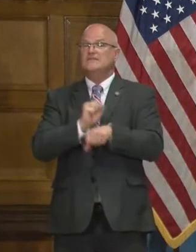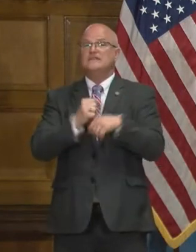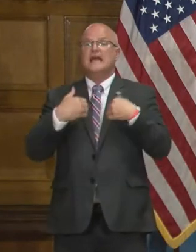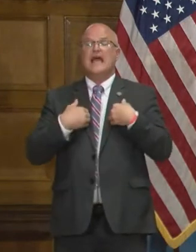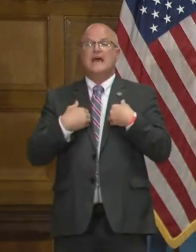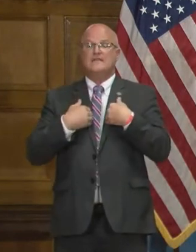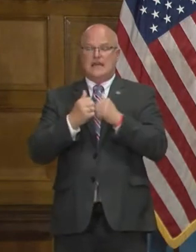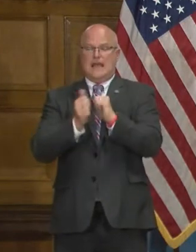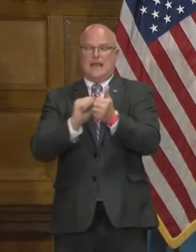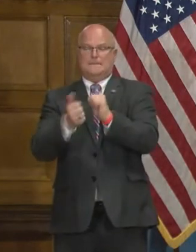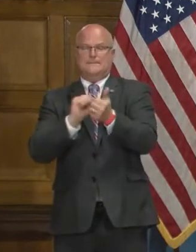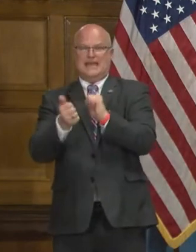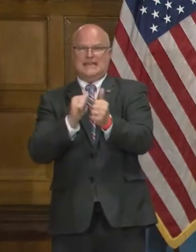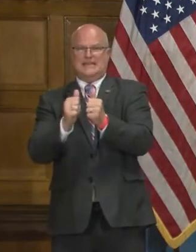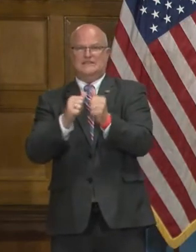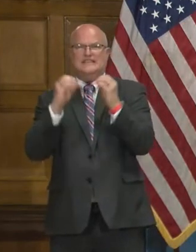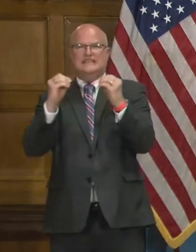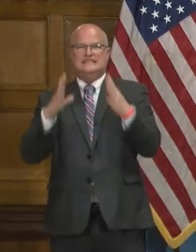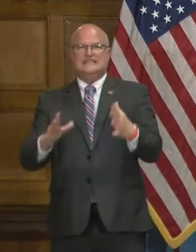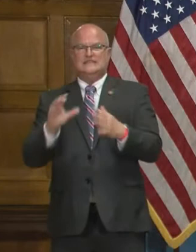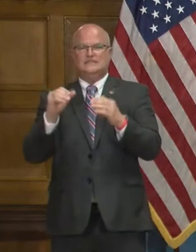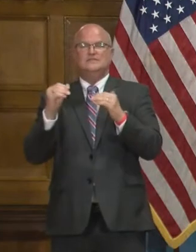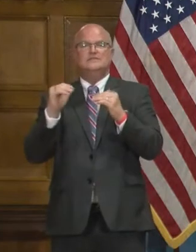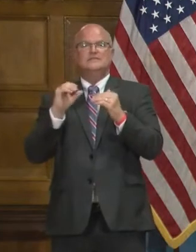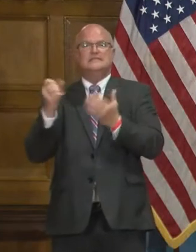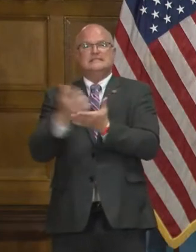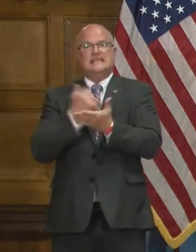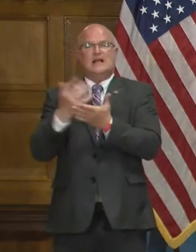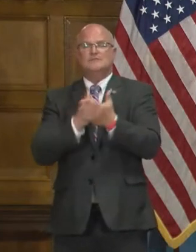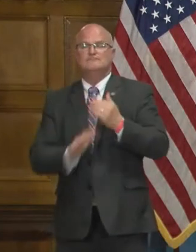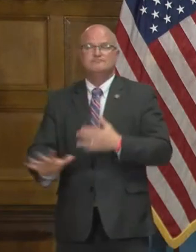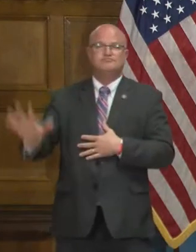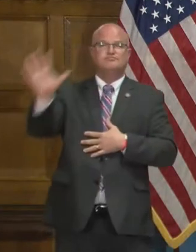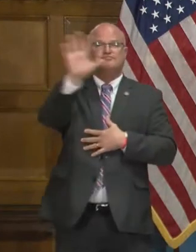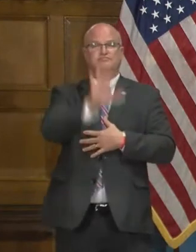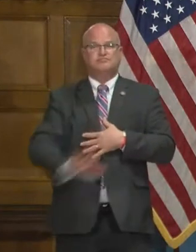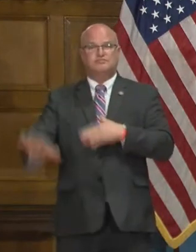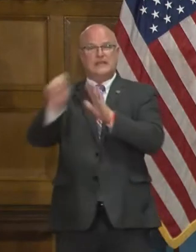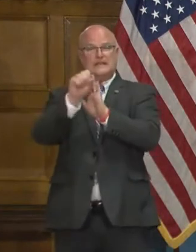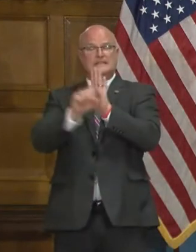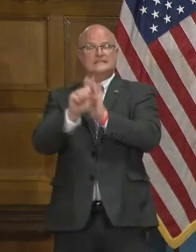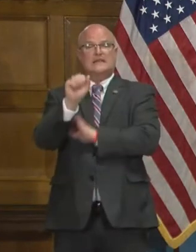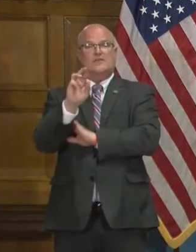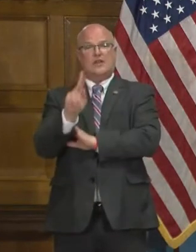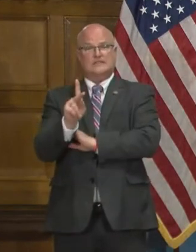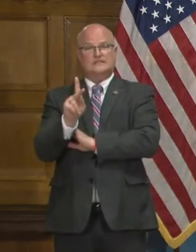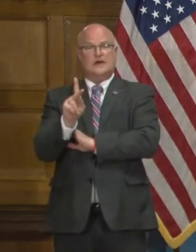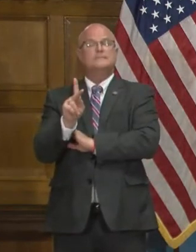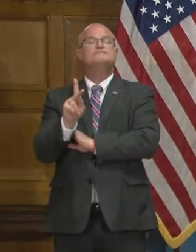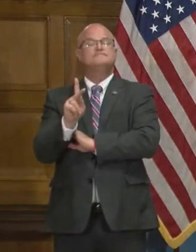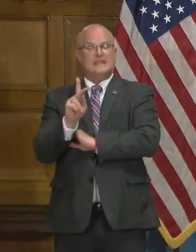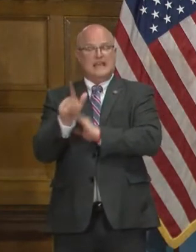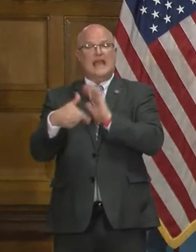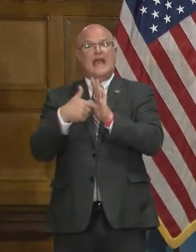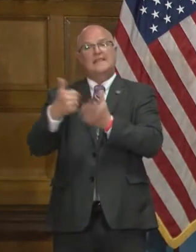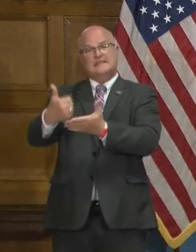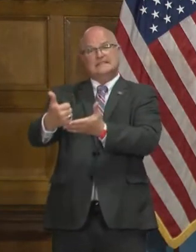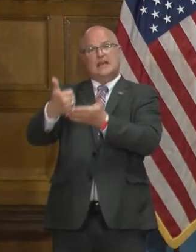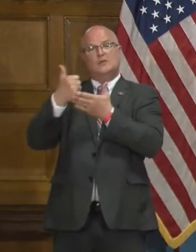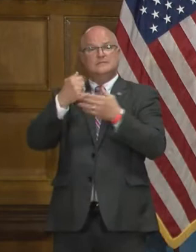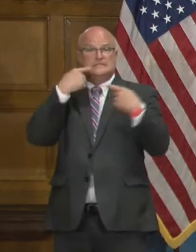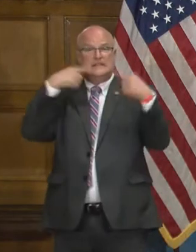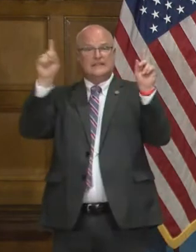have competitive teacher salaries all across the state of Arkansas. And this helps us to get